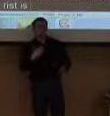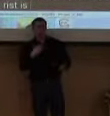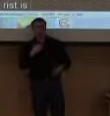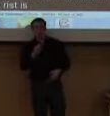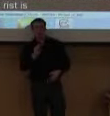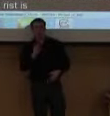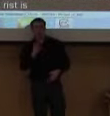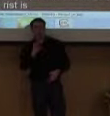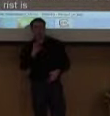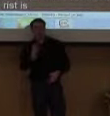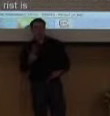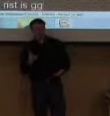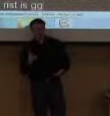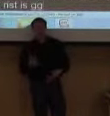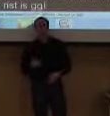Drive?